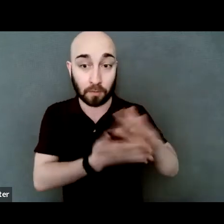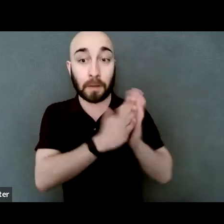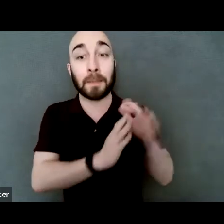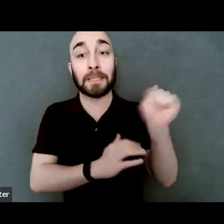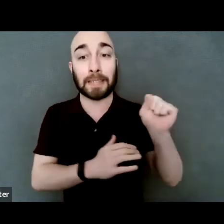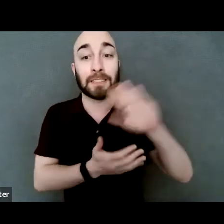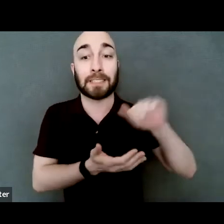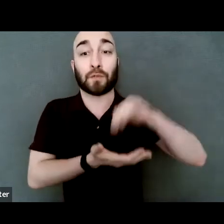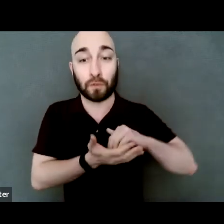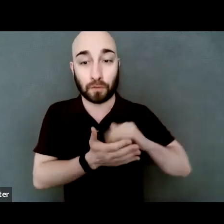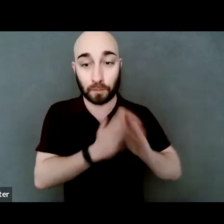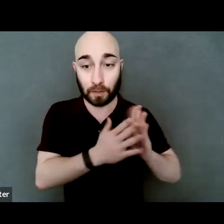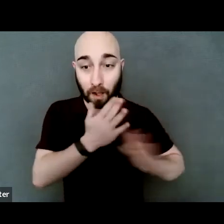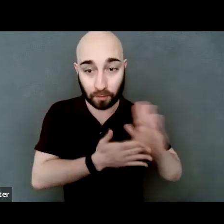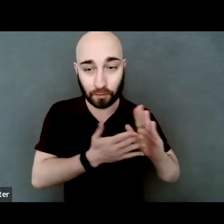College. So